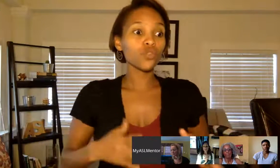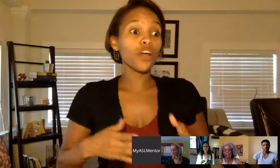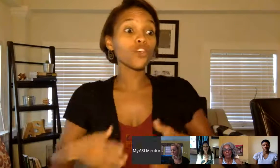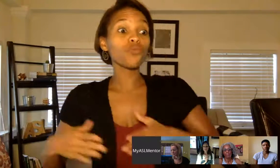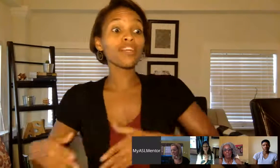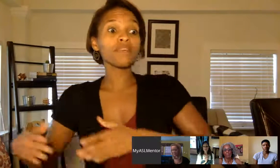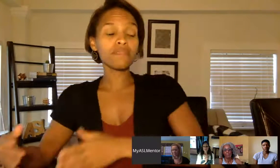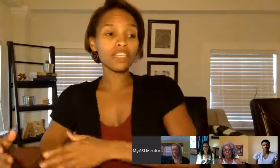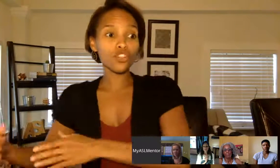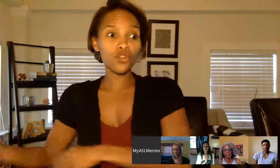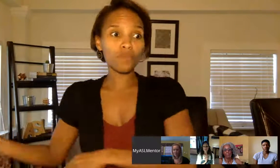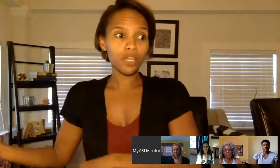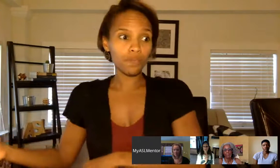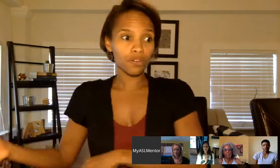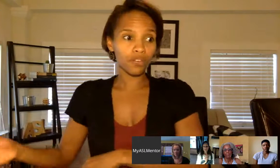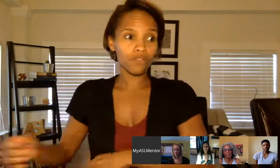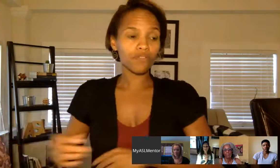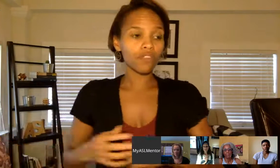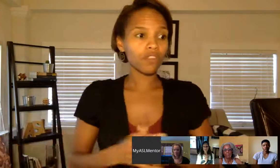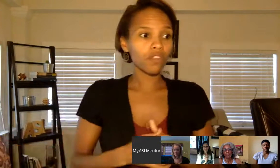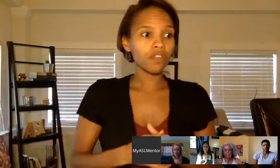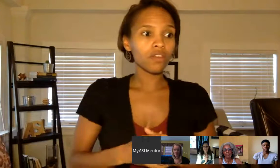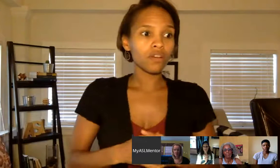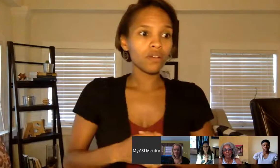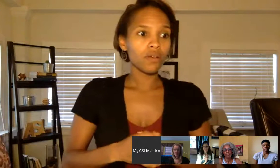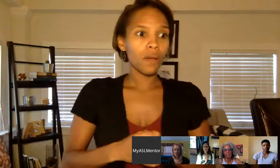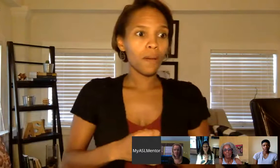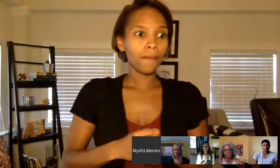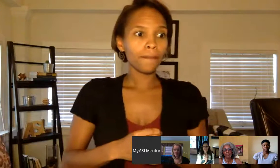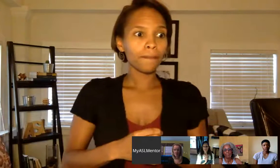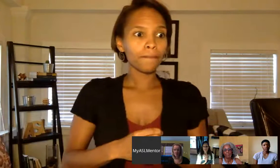Which is when you really meet new people.